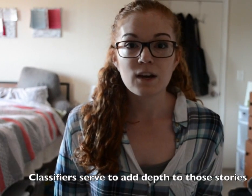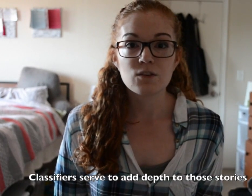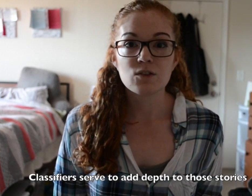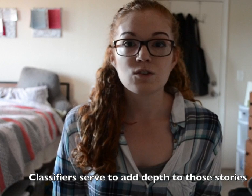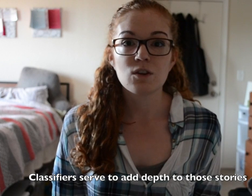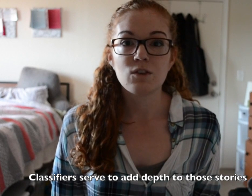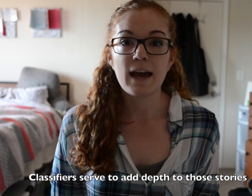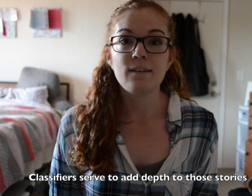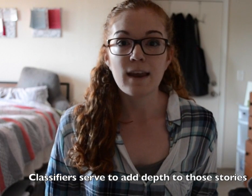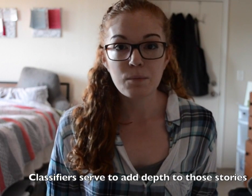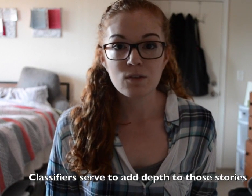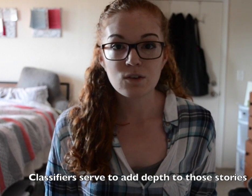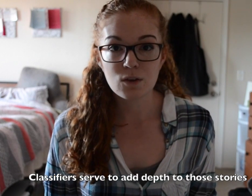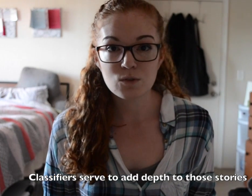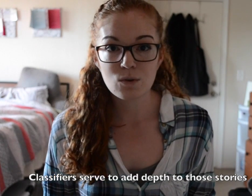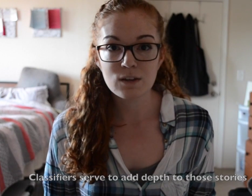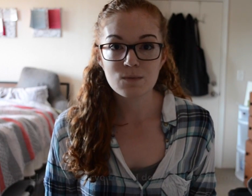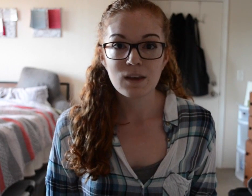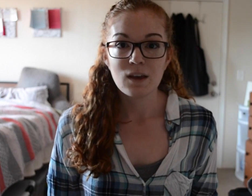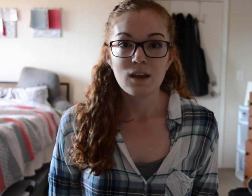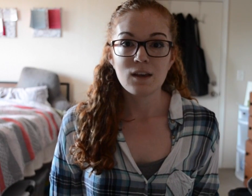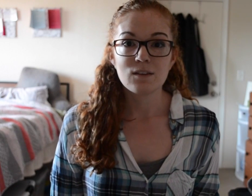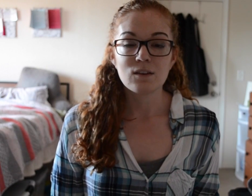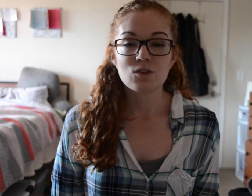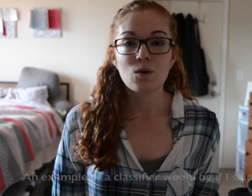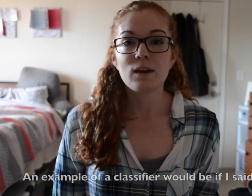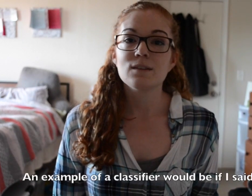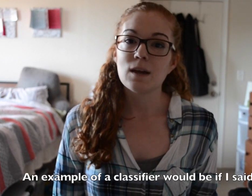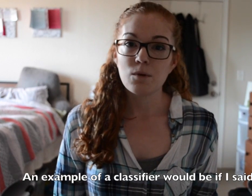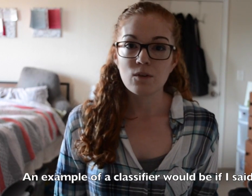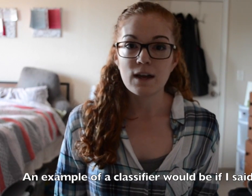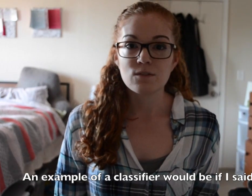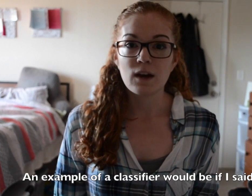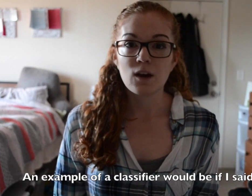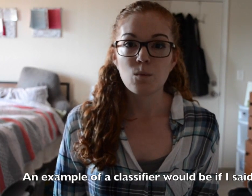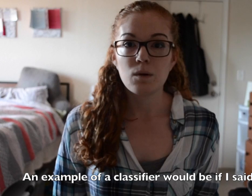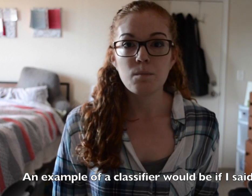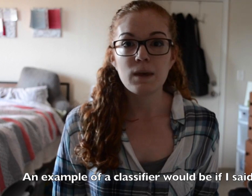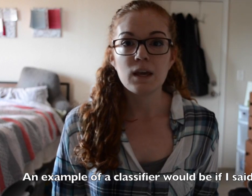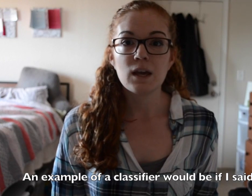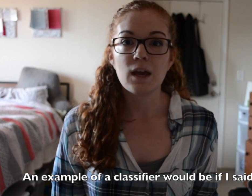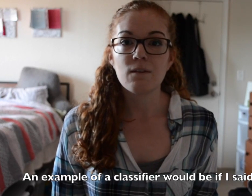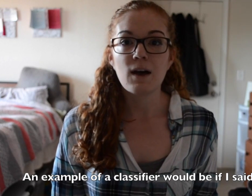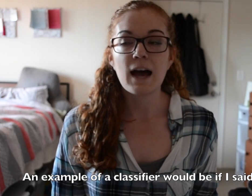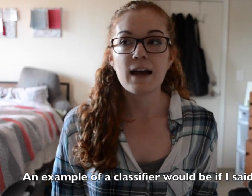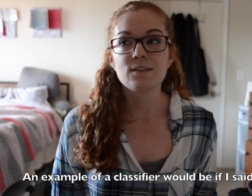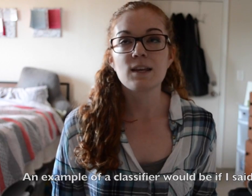classifiers serve to add depth to those stories. So an example of a classifier would be if I